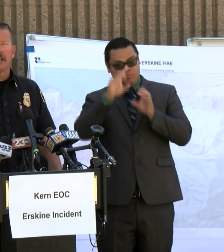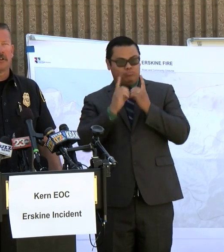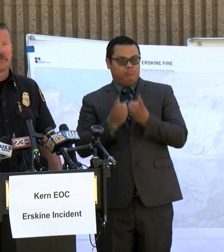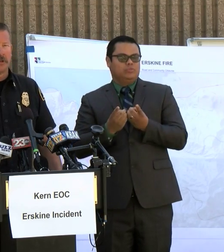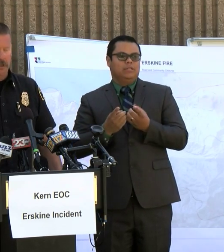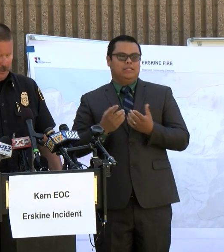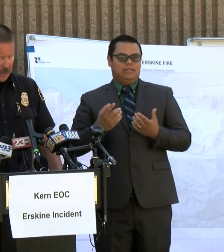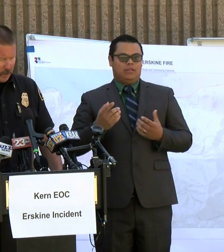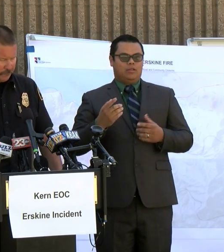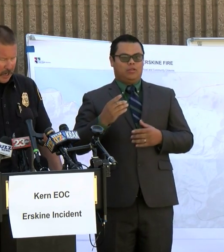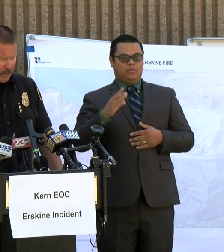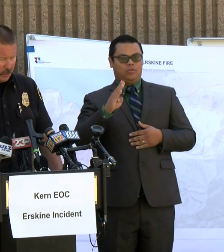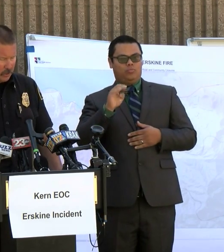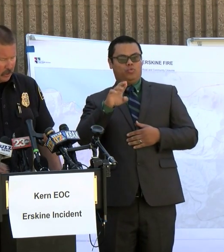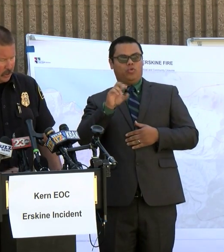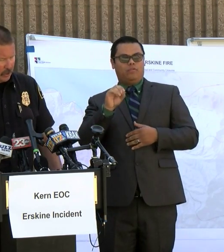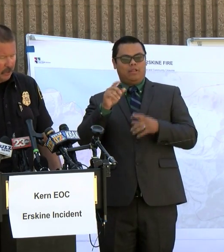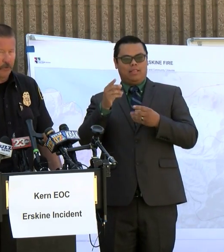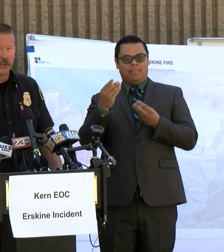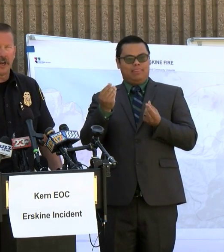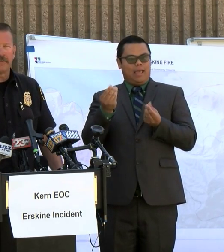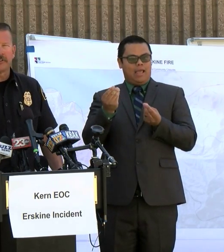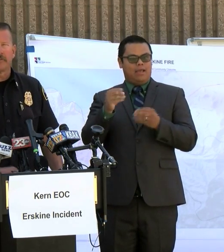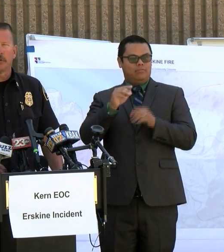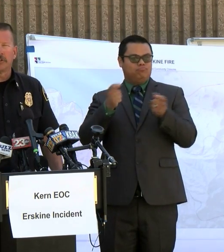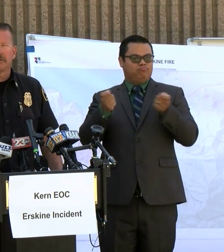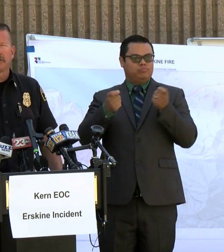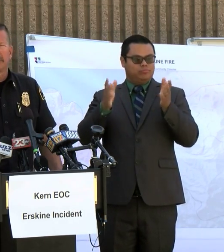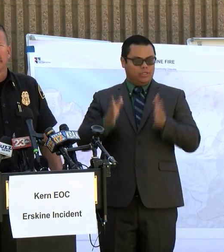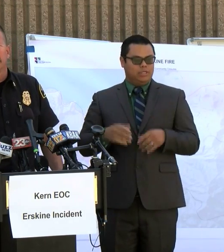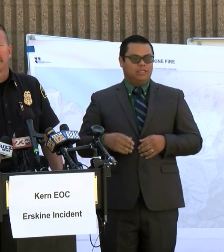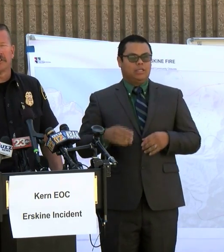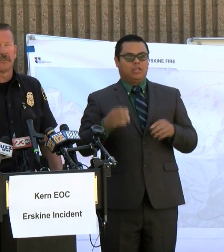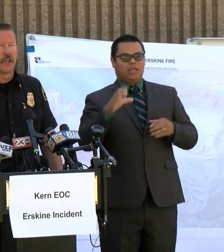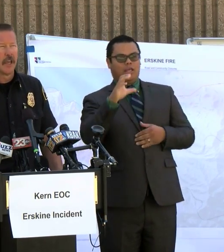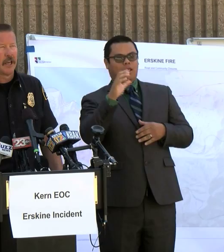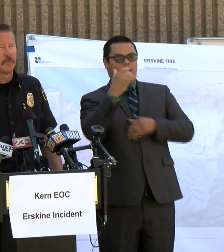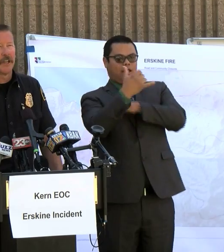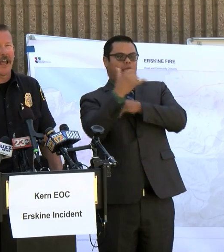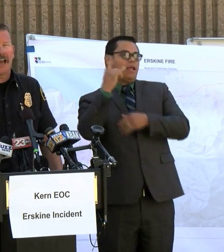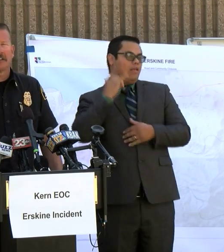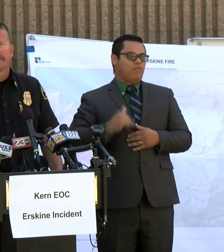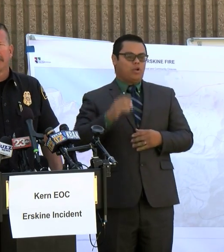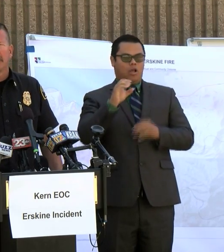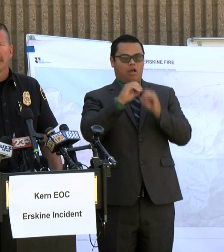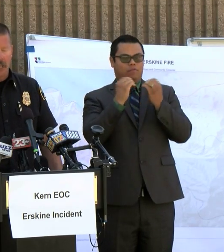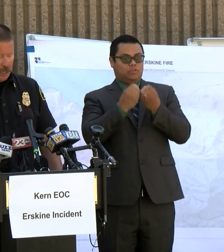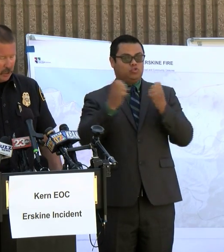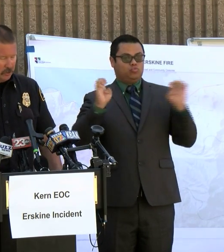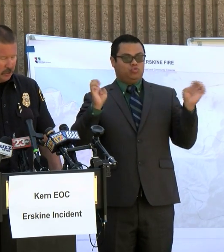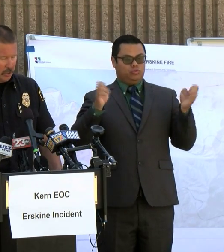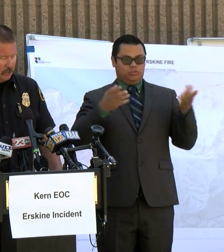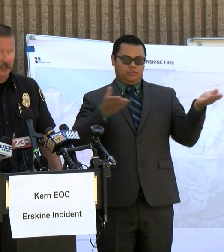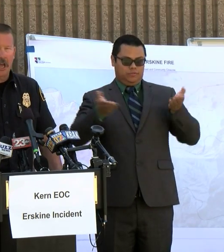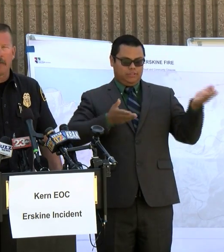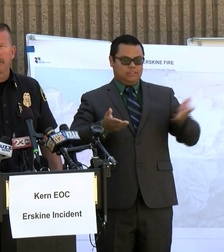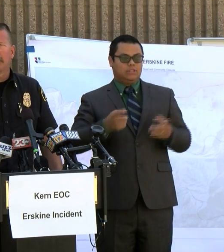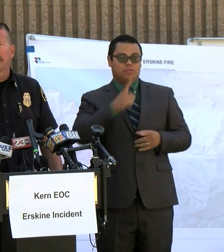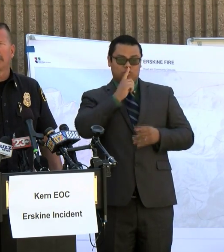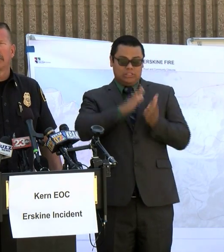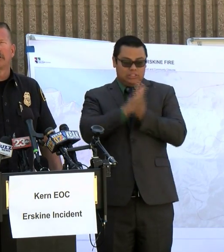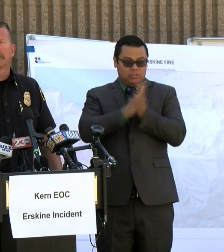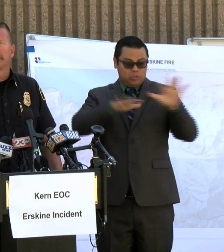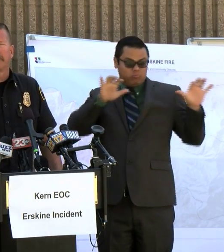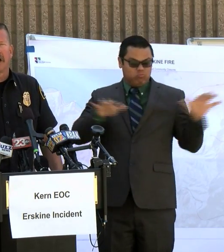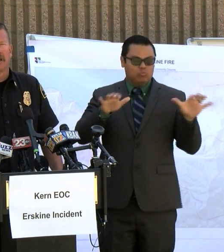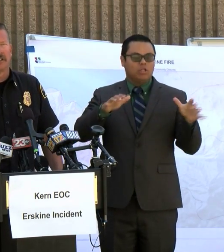Land Management, CAL FIRE, California Office of Emergency Services has been actively engaged in stopping